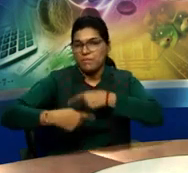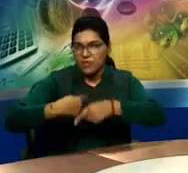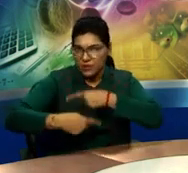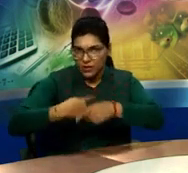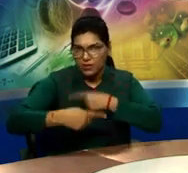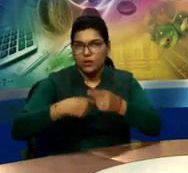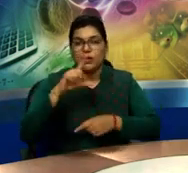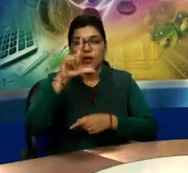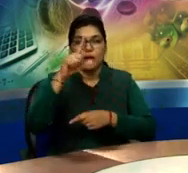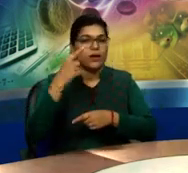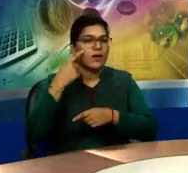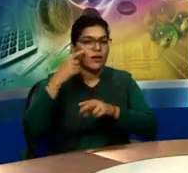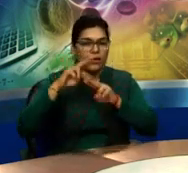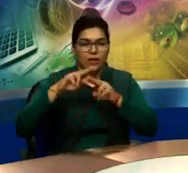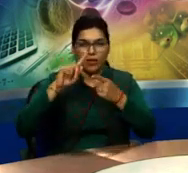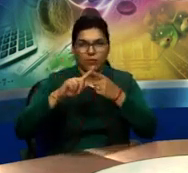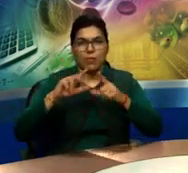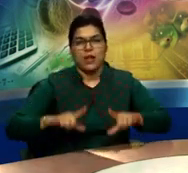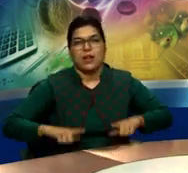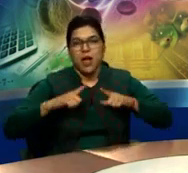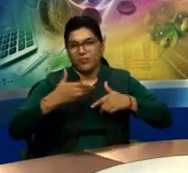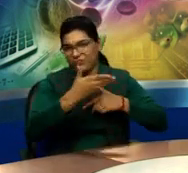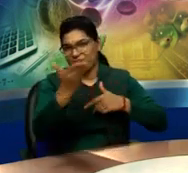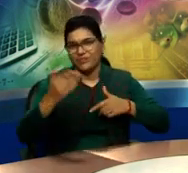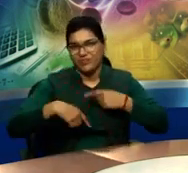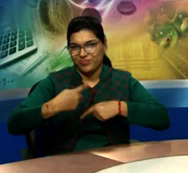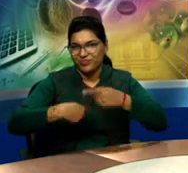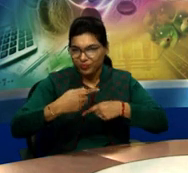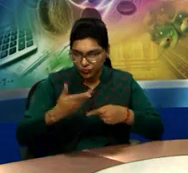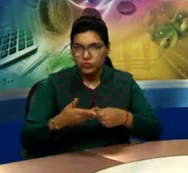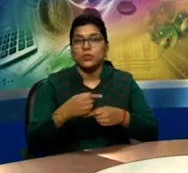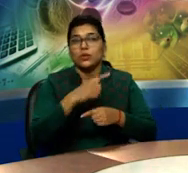Ethics in daily life. This is sign of daily life.